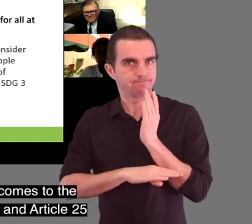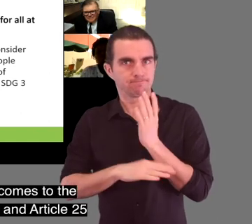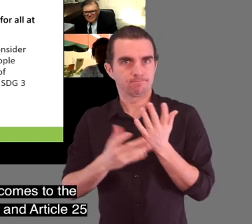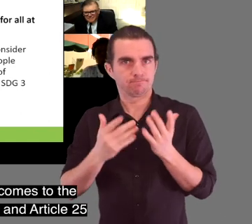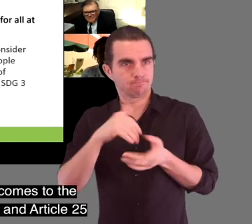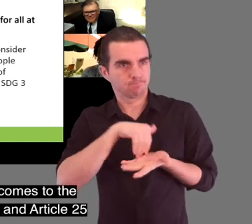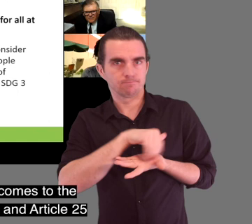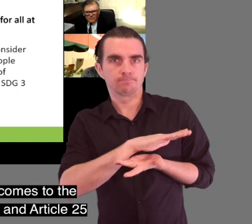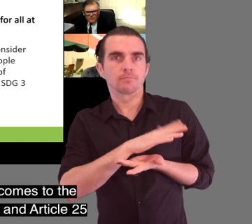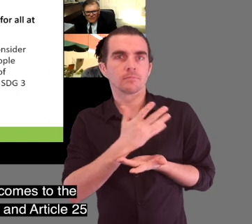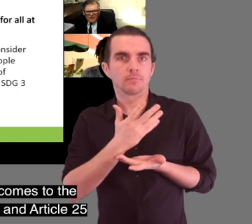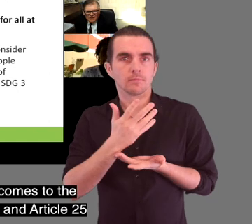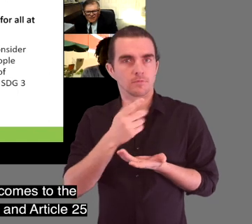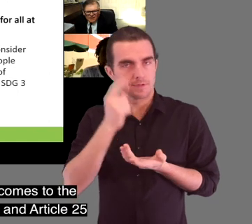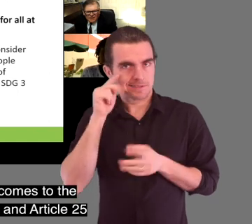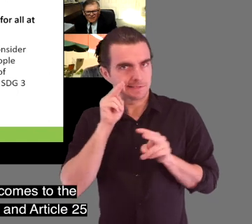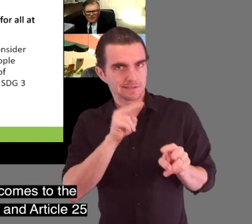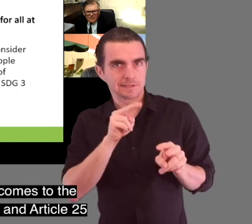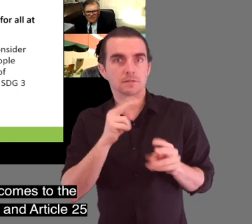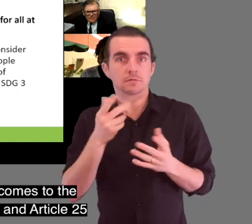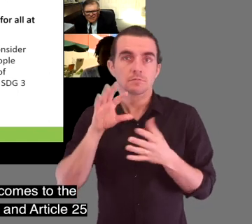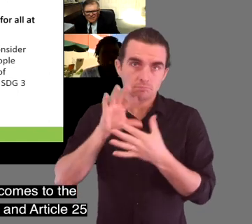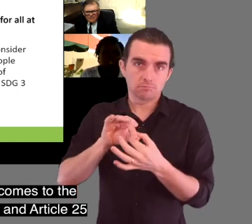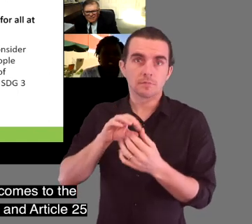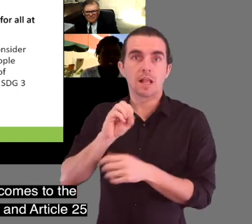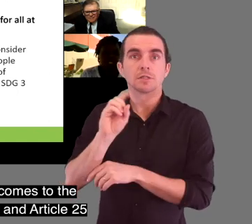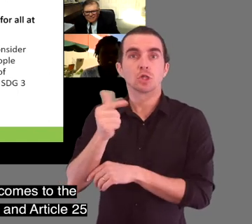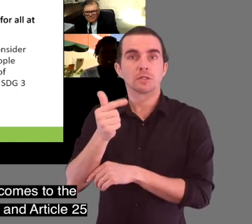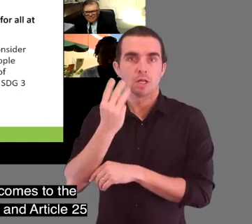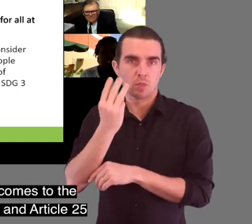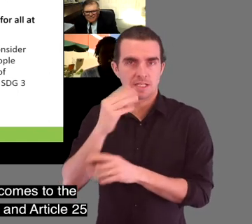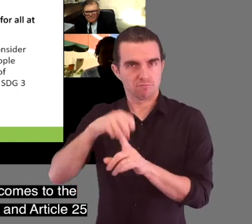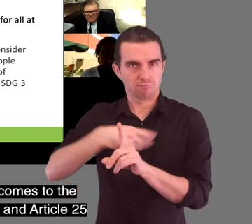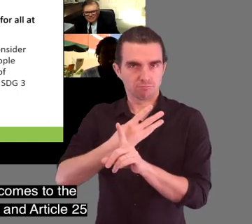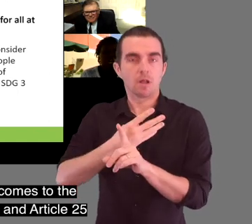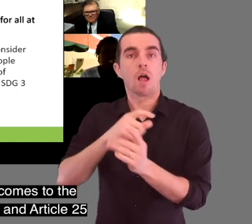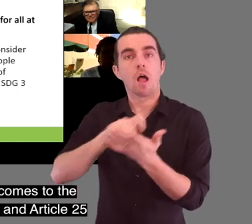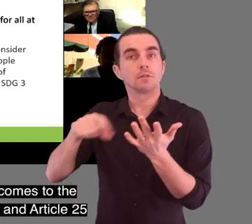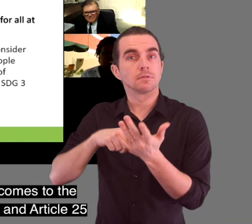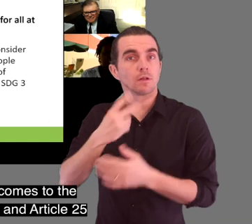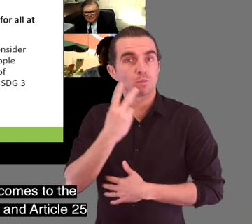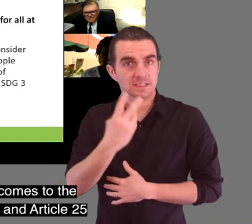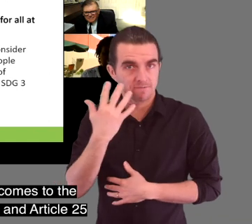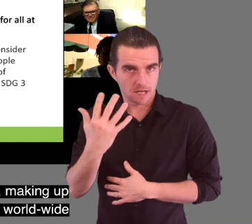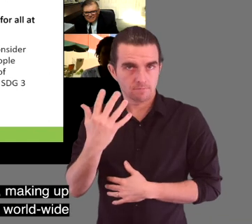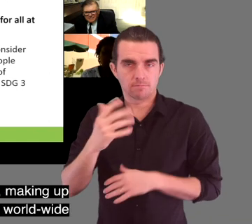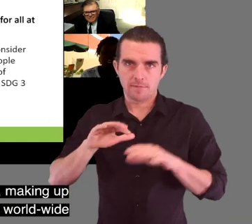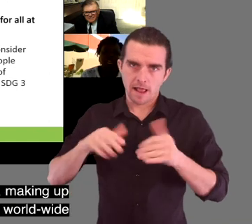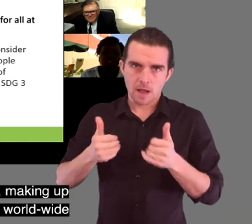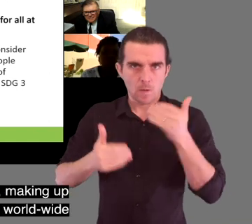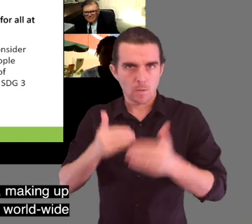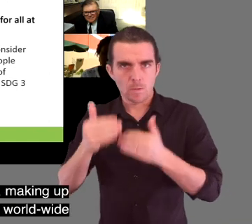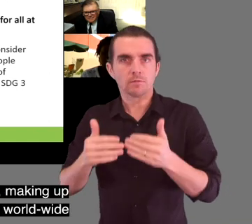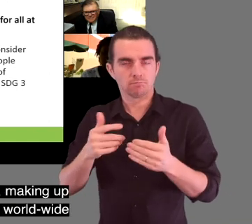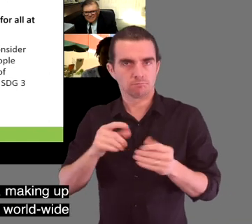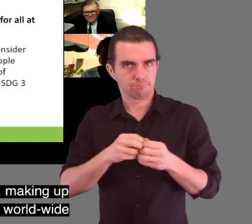group to consider when it comes to the implementation of the SDG 3 and the Article 25, as they are a